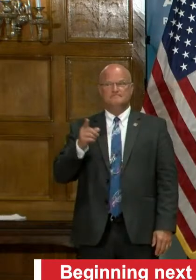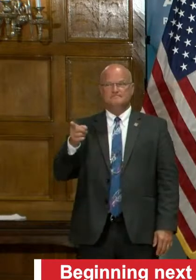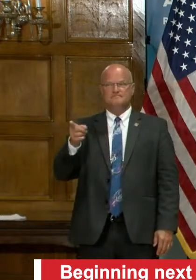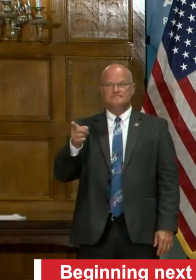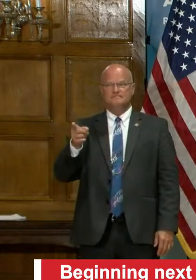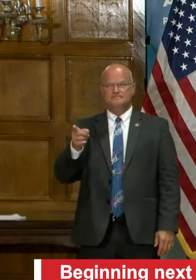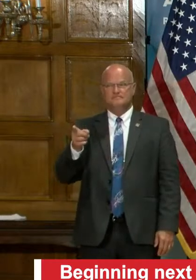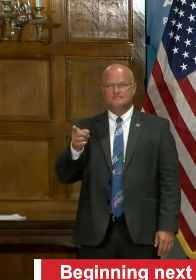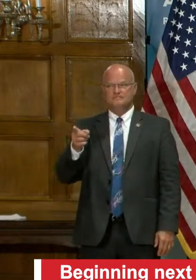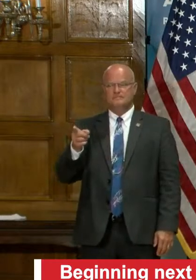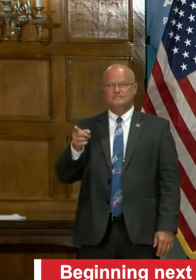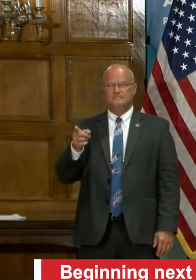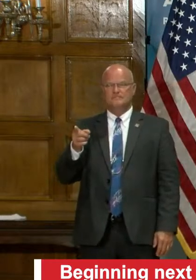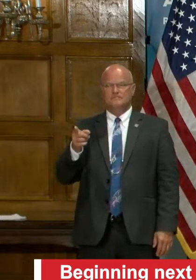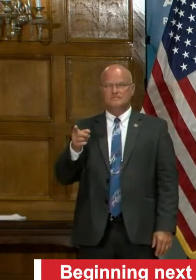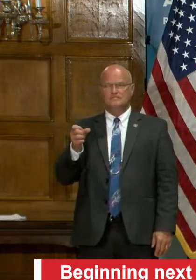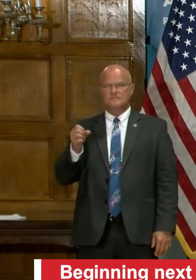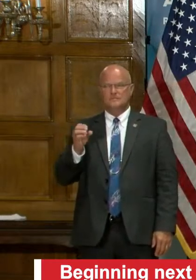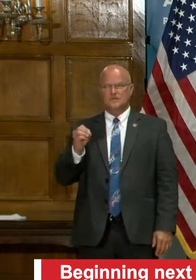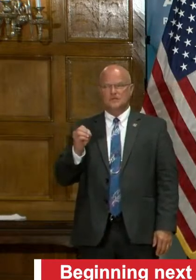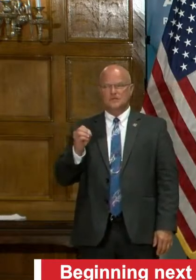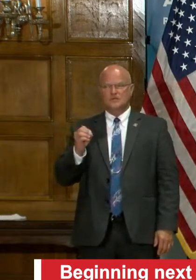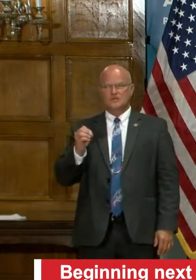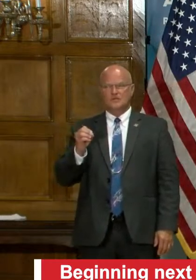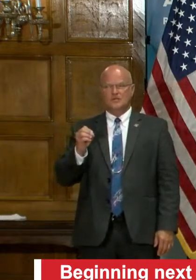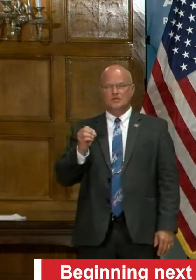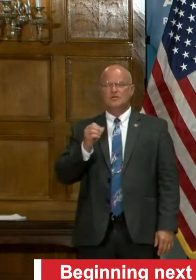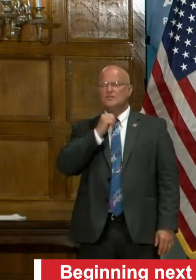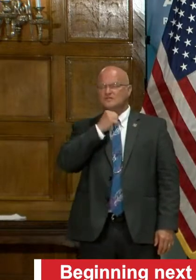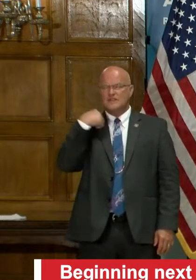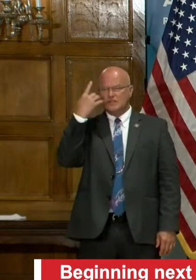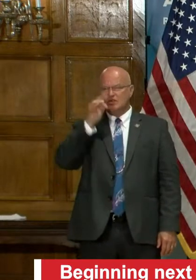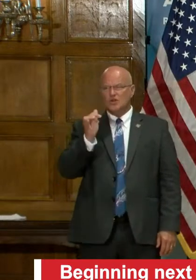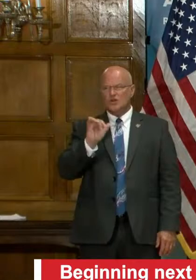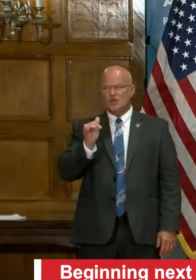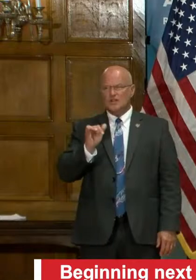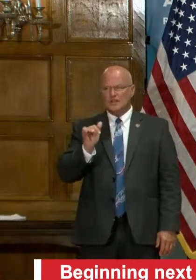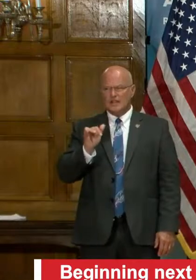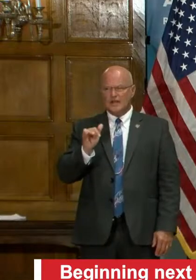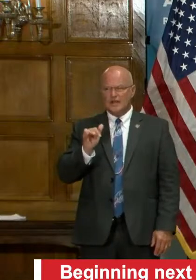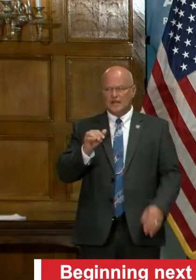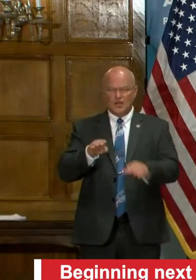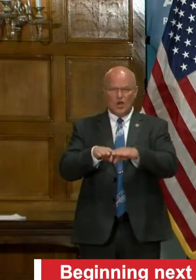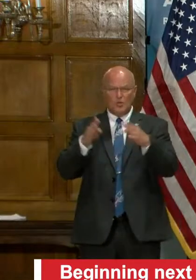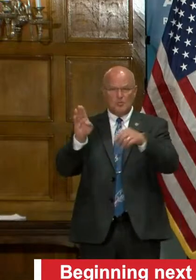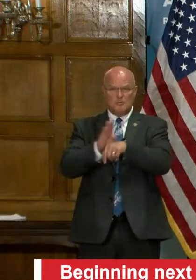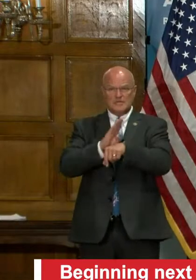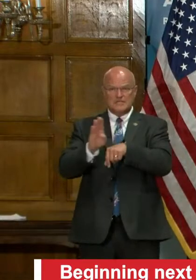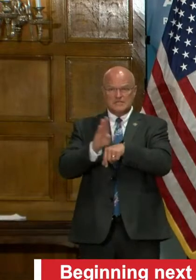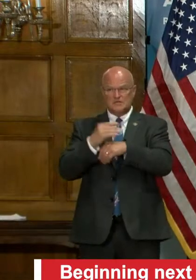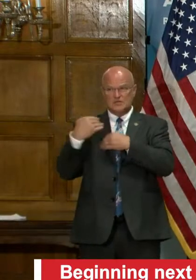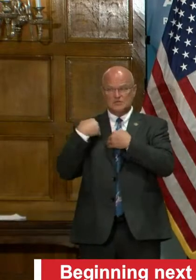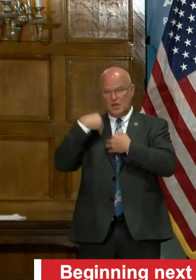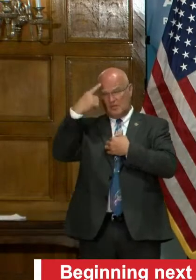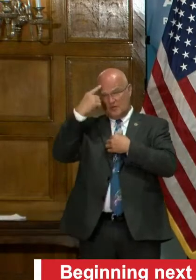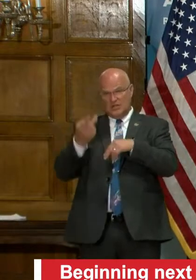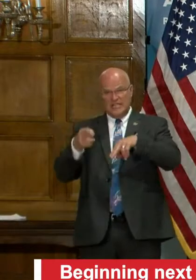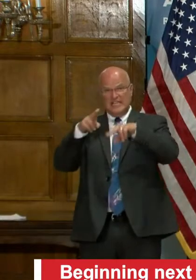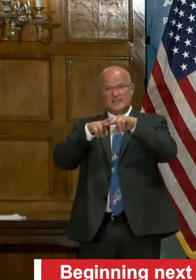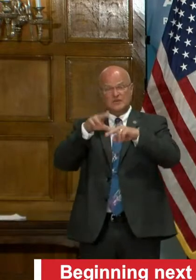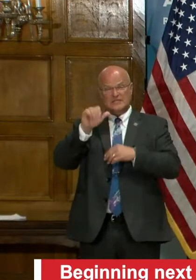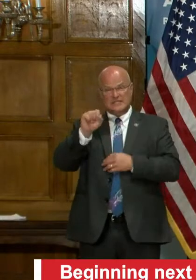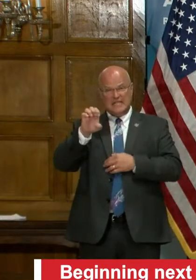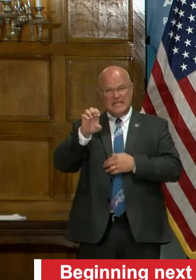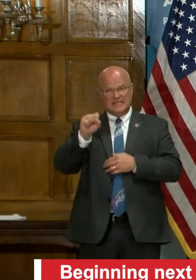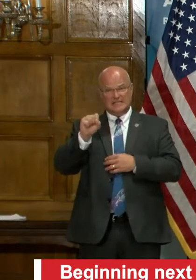Yes? So if it doesn't look like the opening up businesses is responsible for our increase in